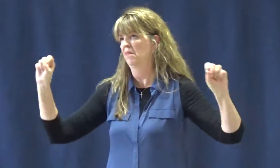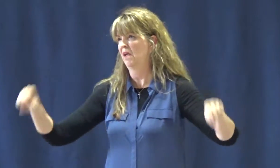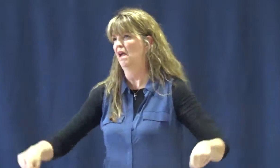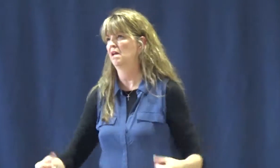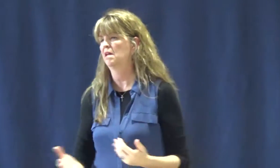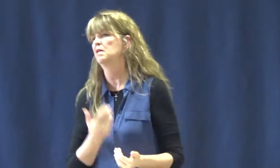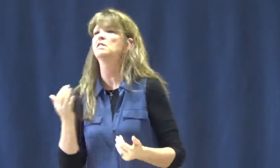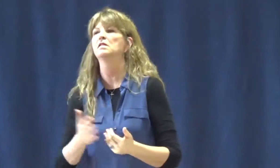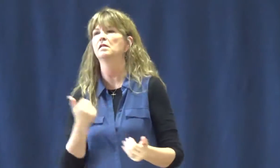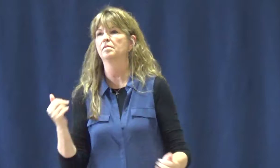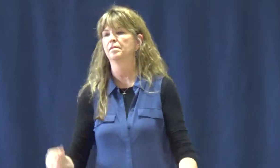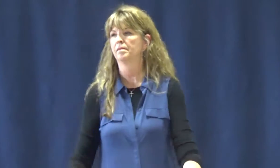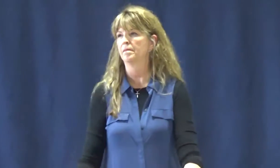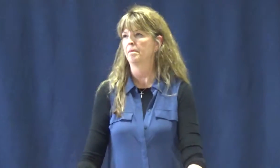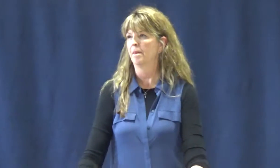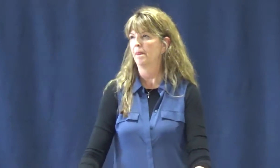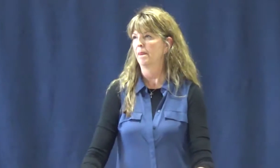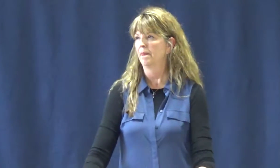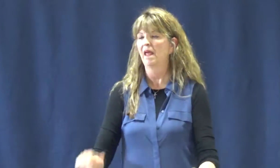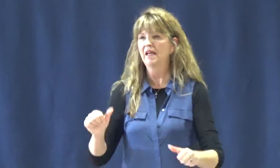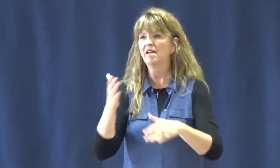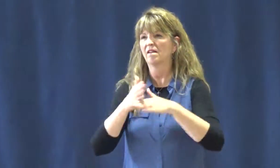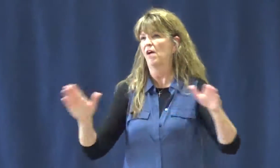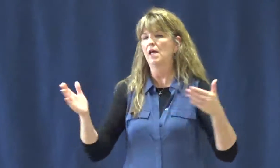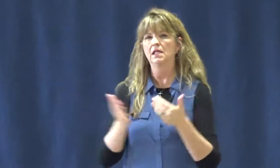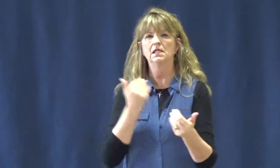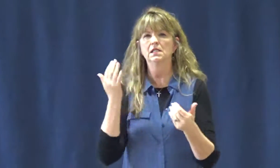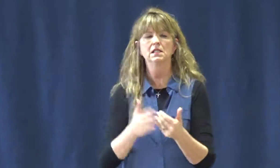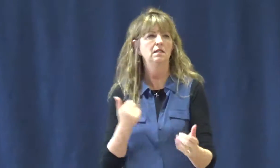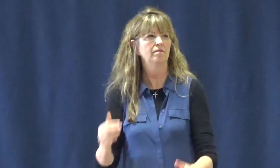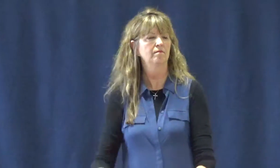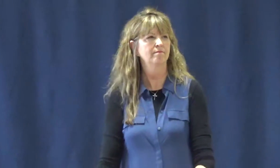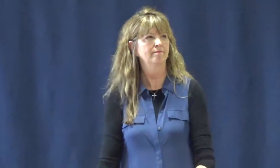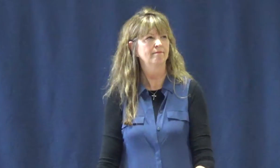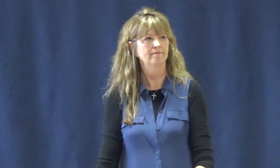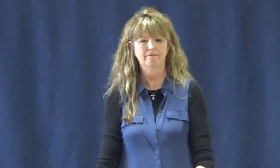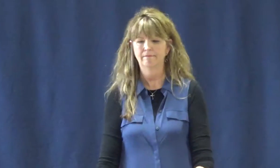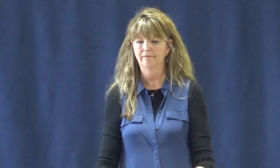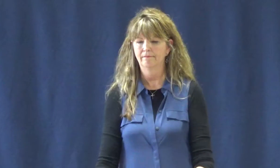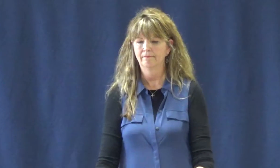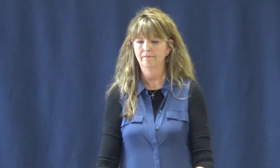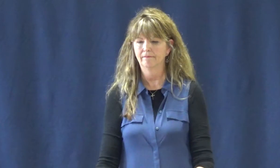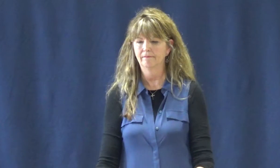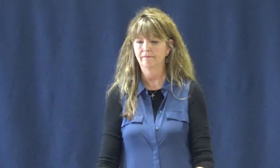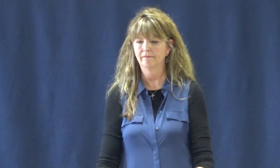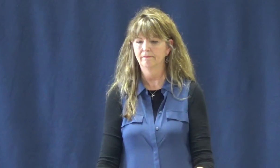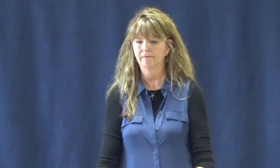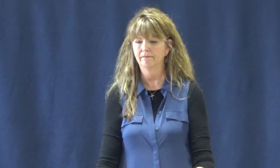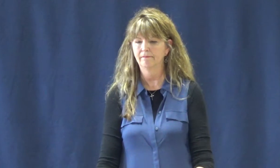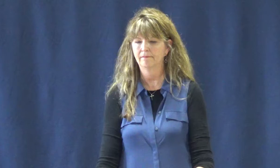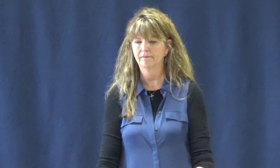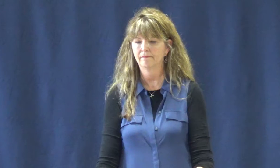then they're divided. That relationship is divided. And it can be divided very easily.